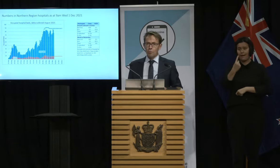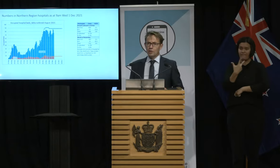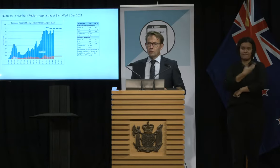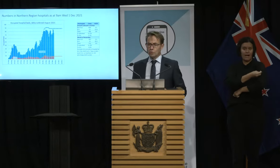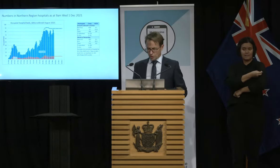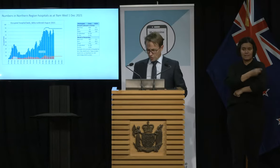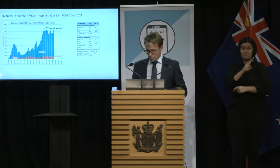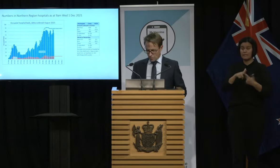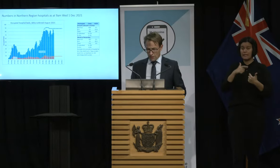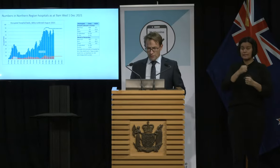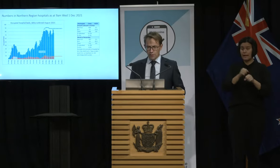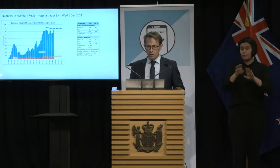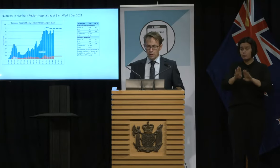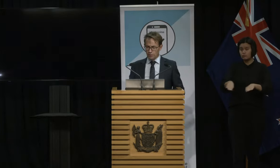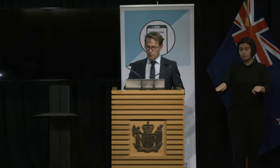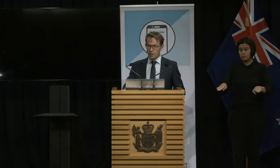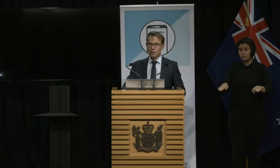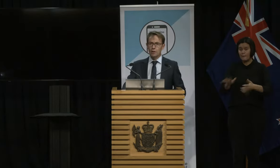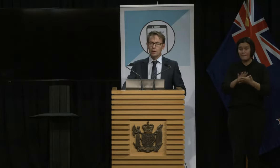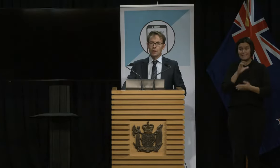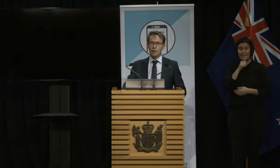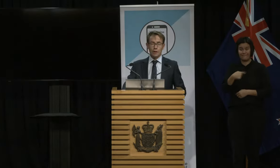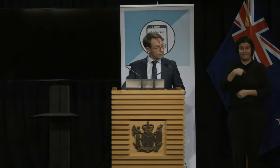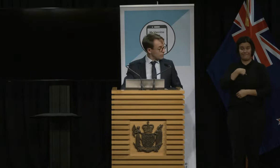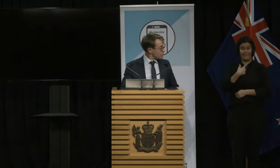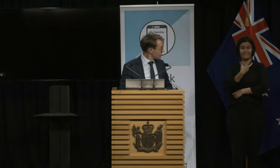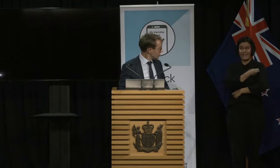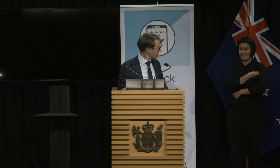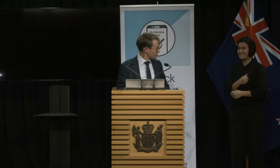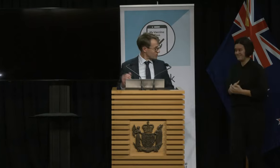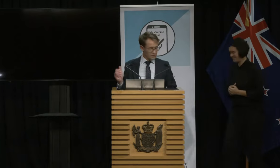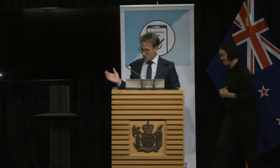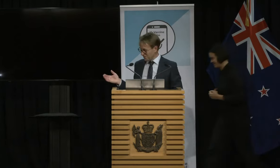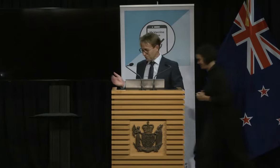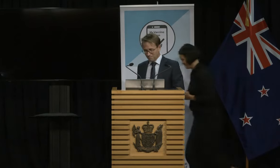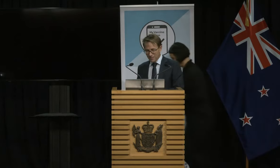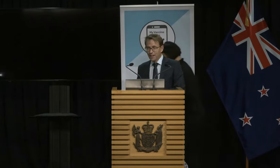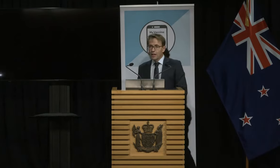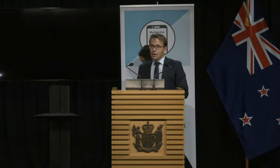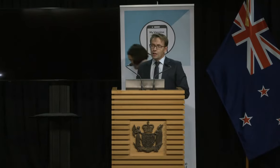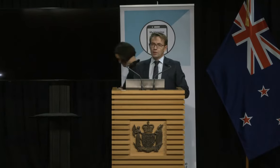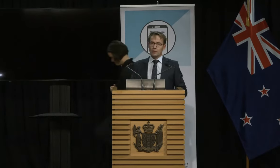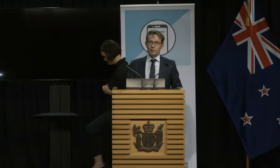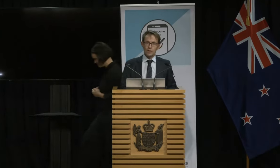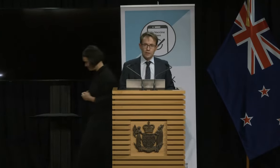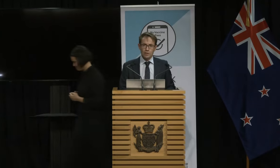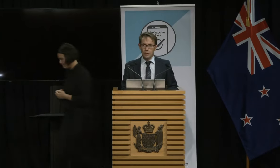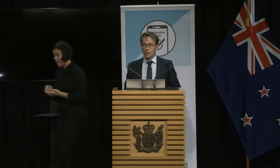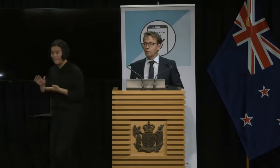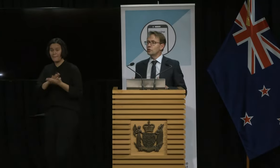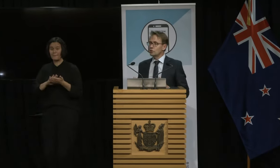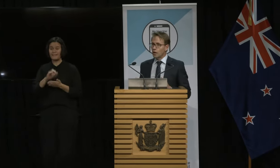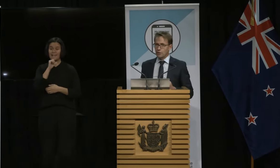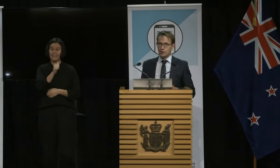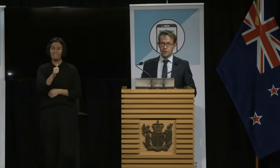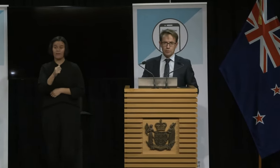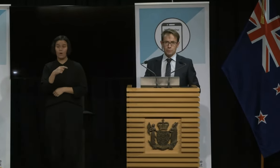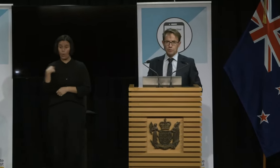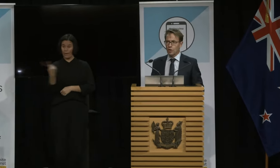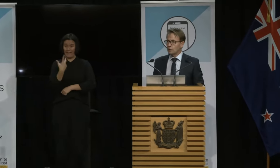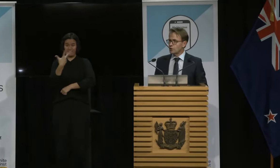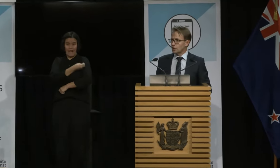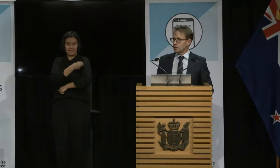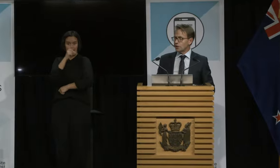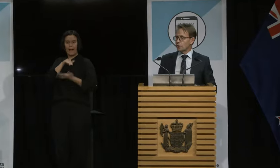A reminder also that if you do have any